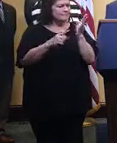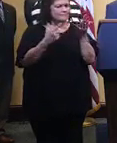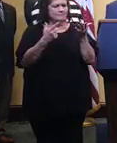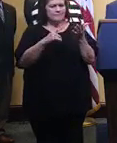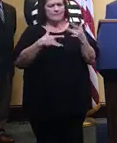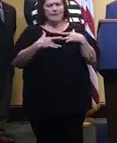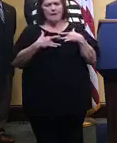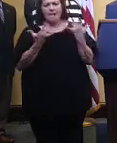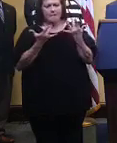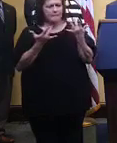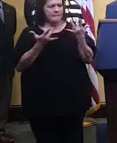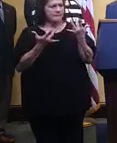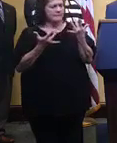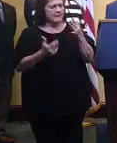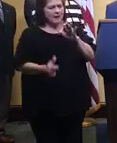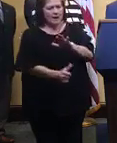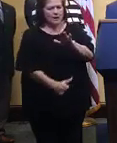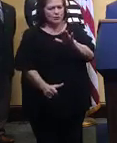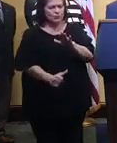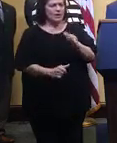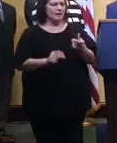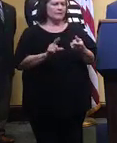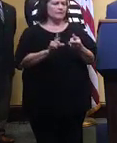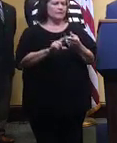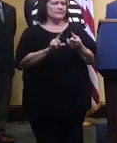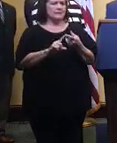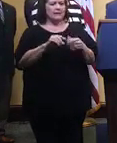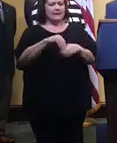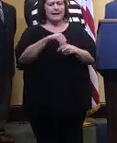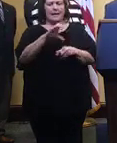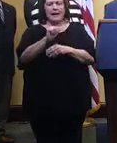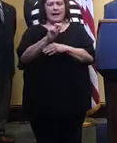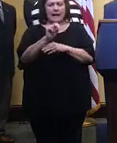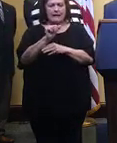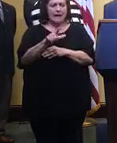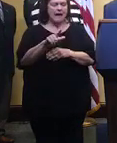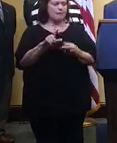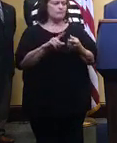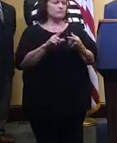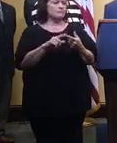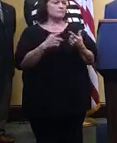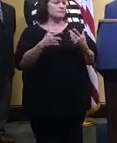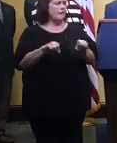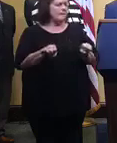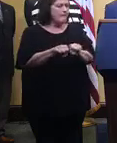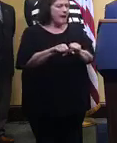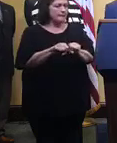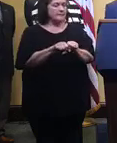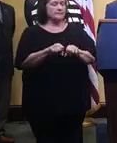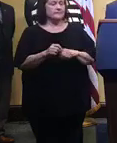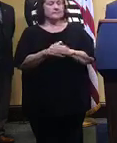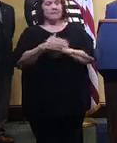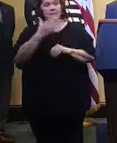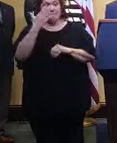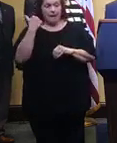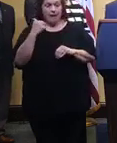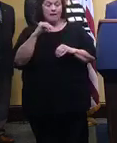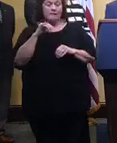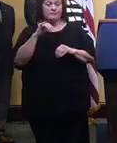Board's facilities and at our canals and large pipes. And because the task is so daunting,